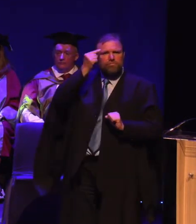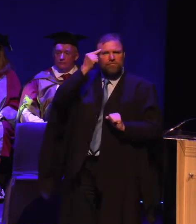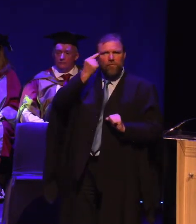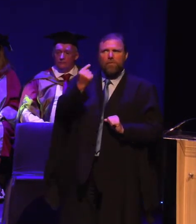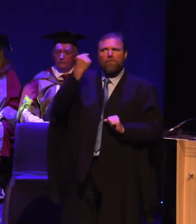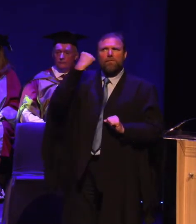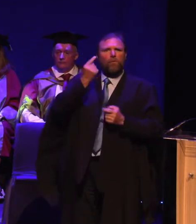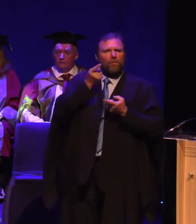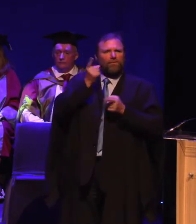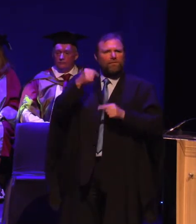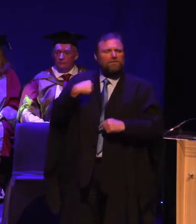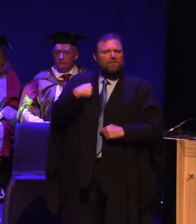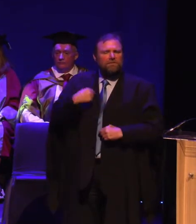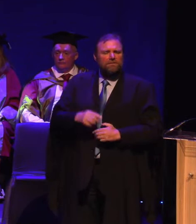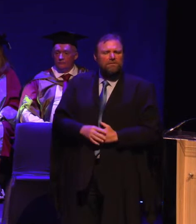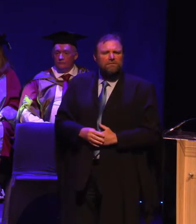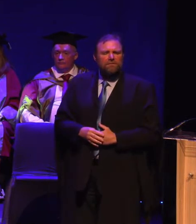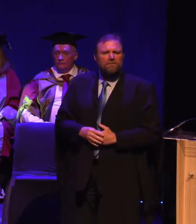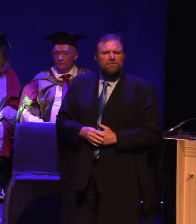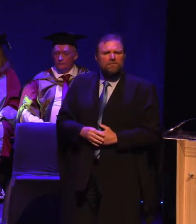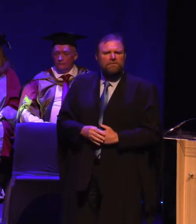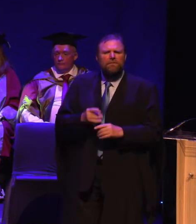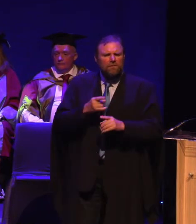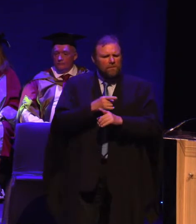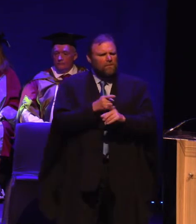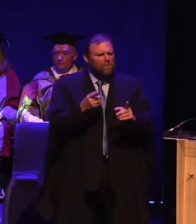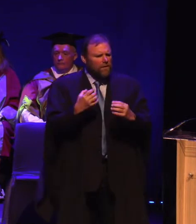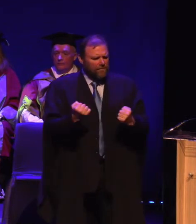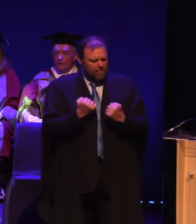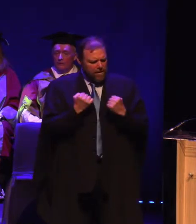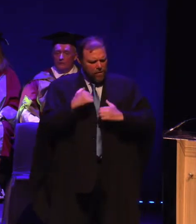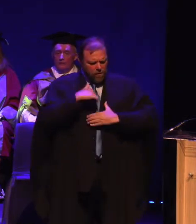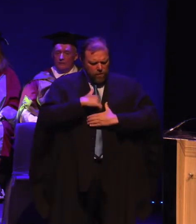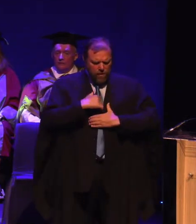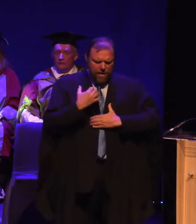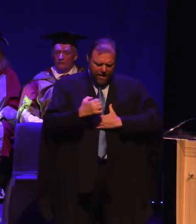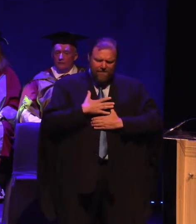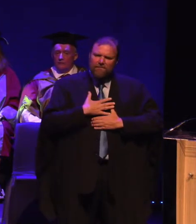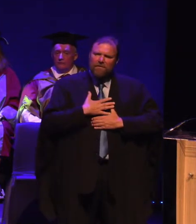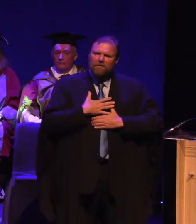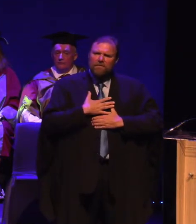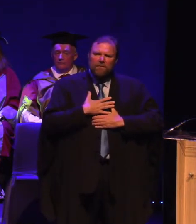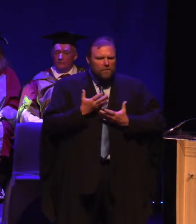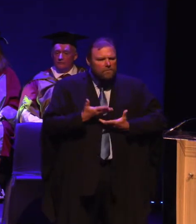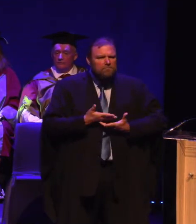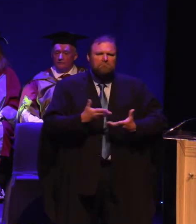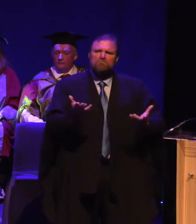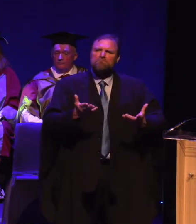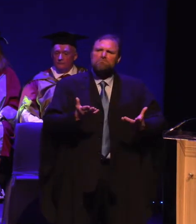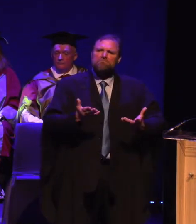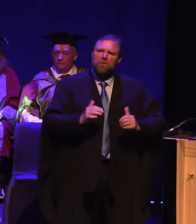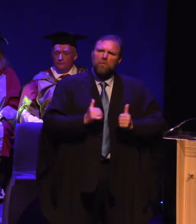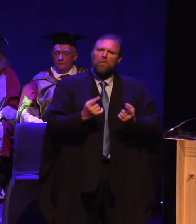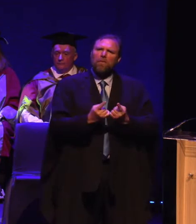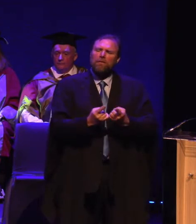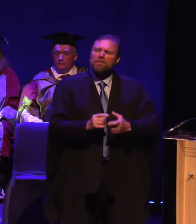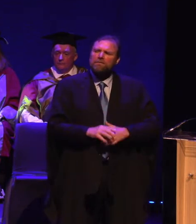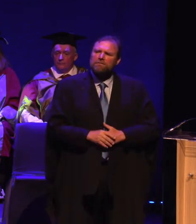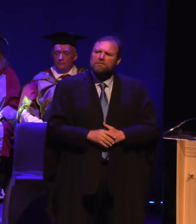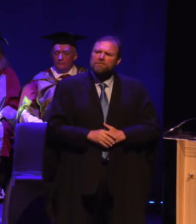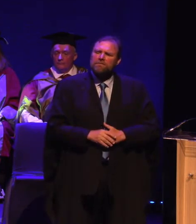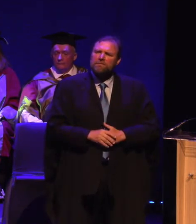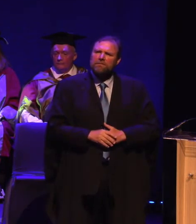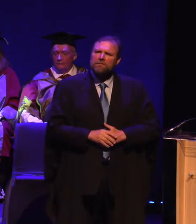that. You've got the power to do real good with the education you've now gained.